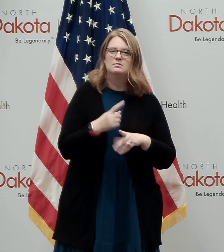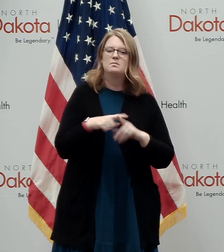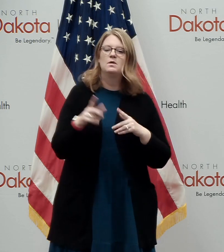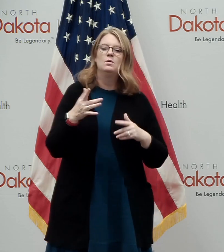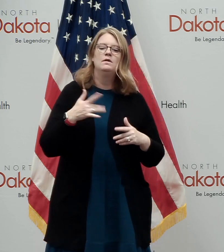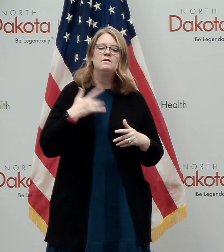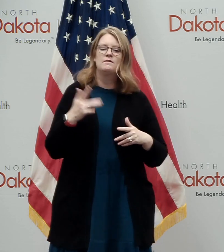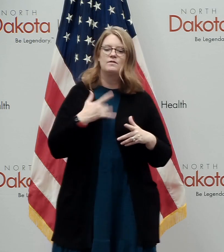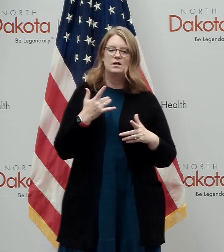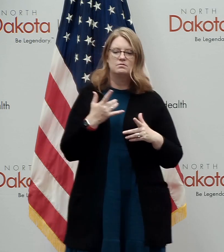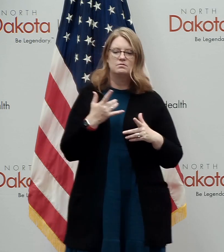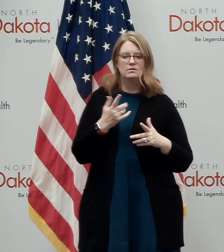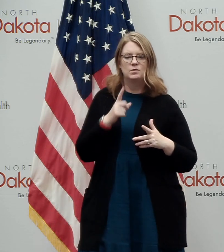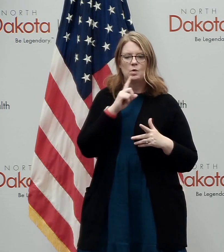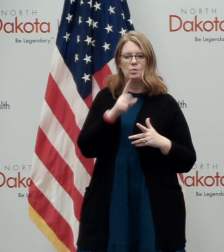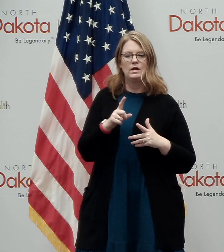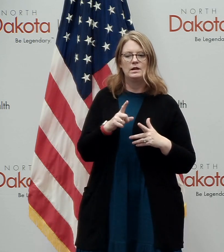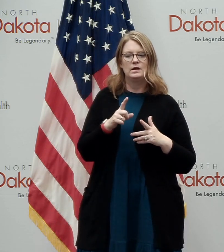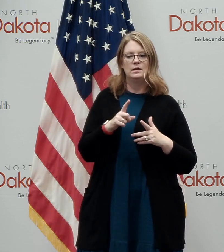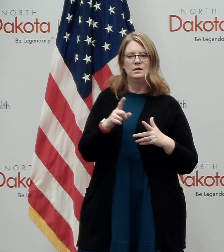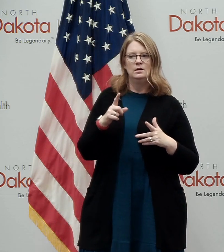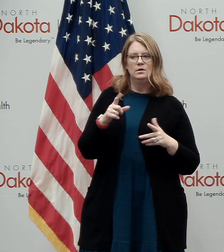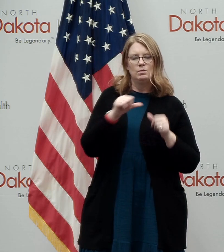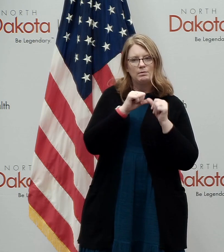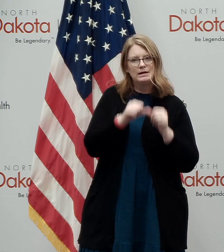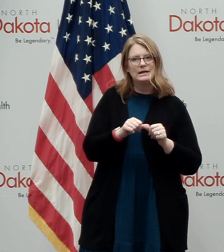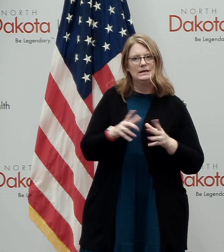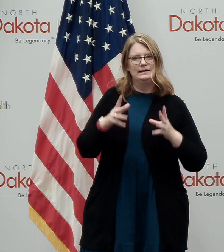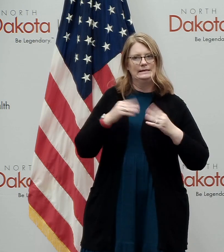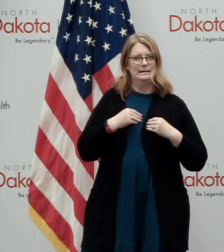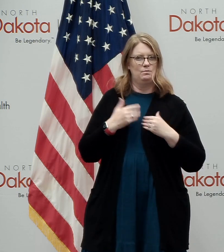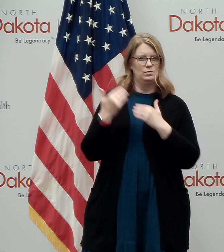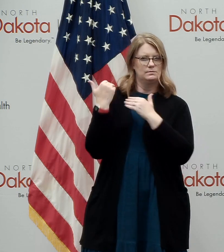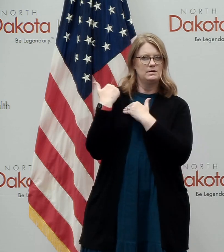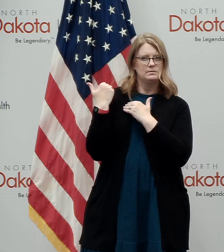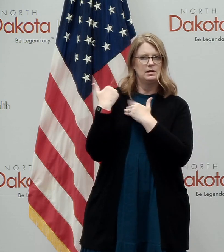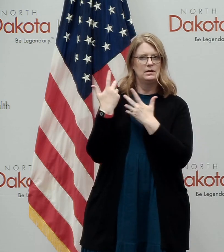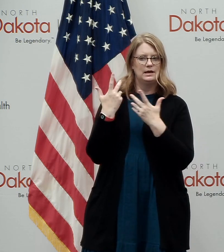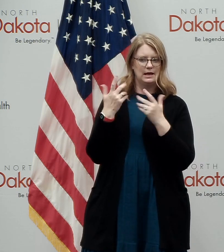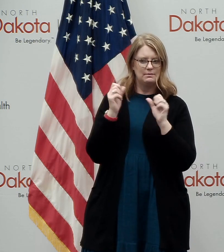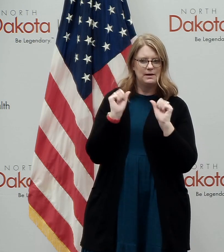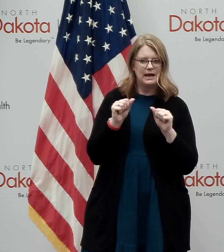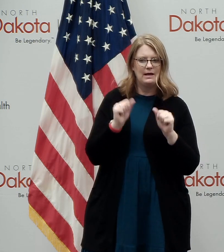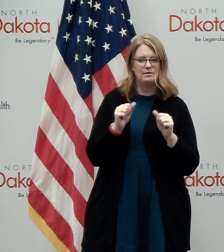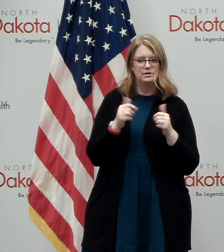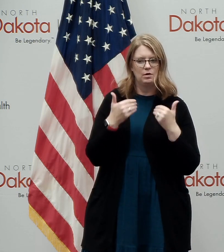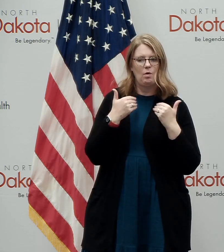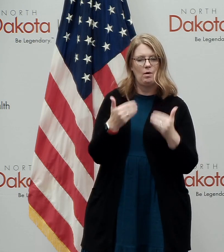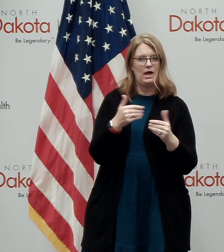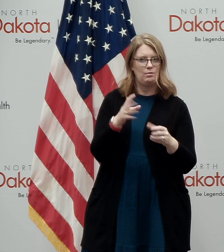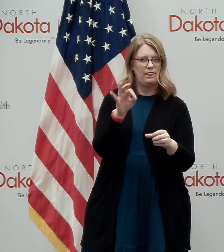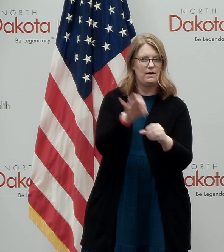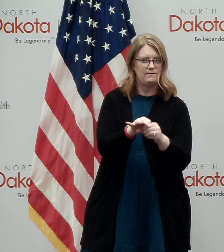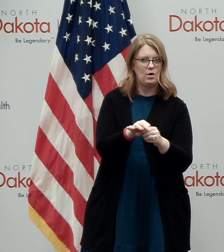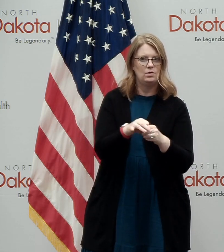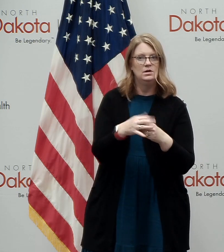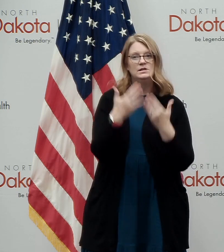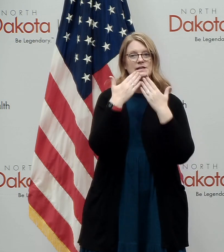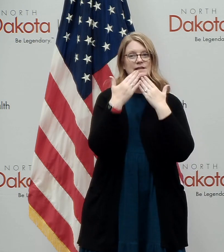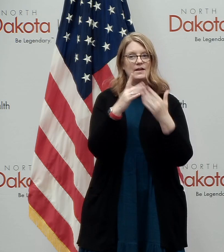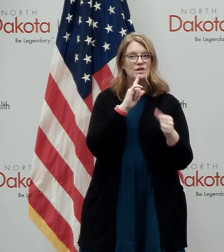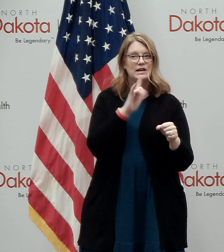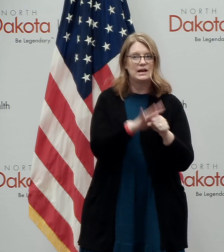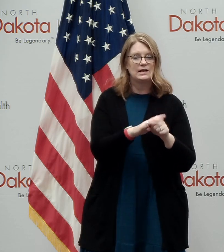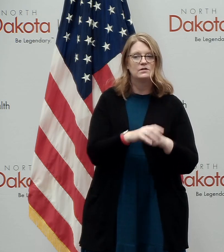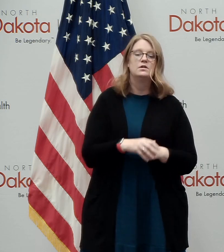can exercise and take responsibility for casting their vote. So I really thank them for their dedication. It's also